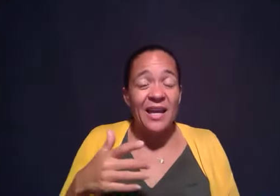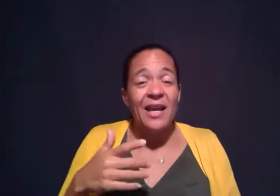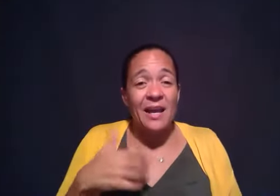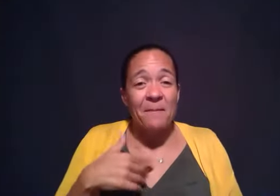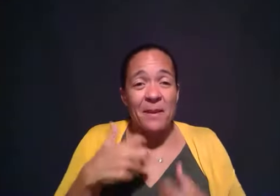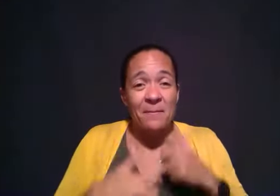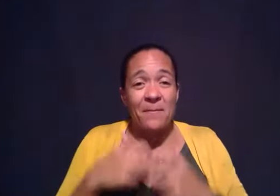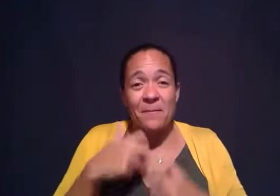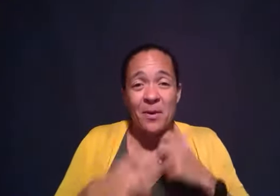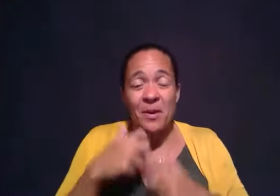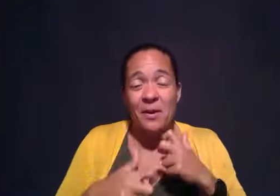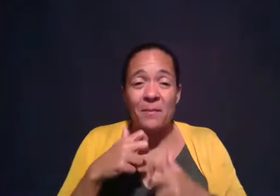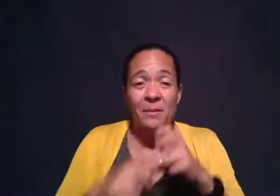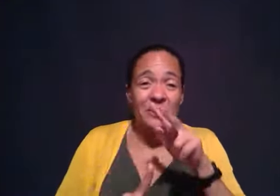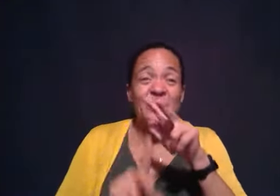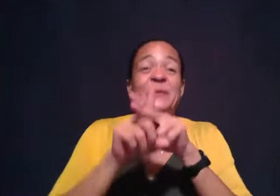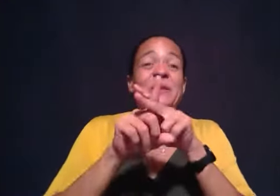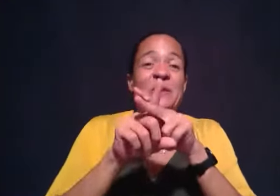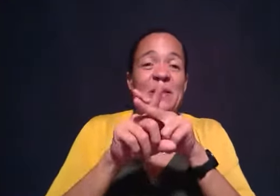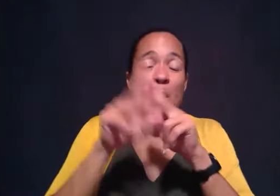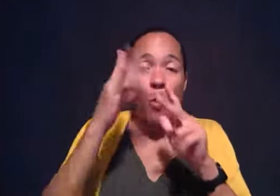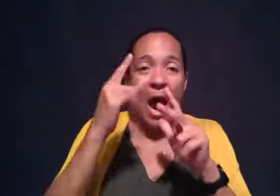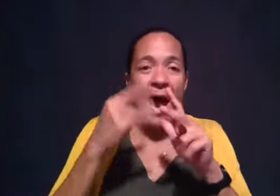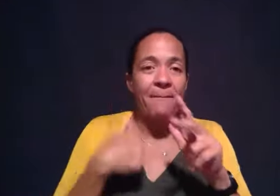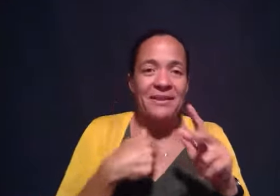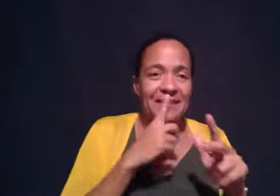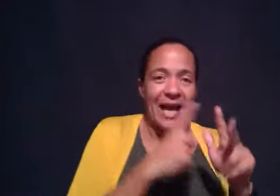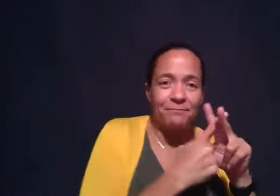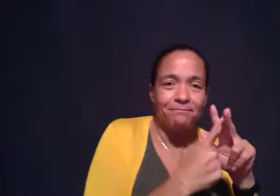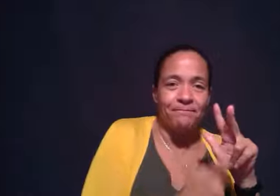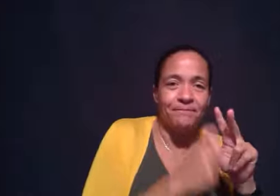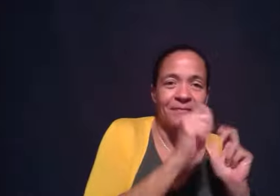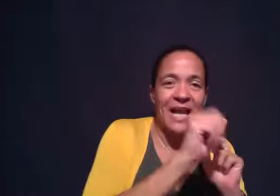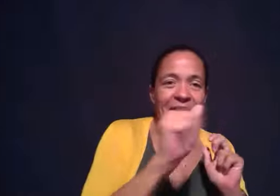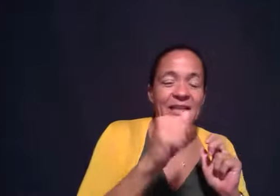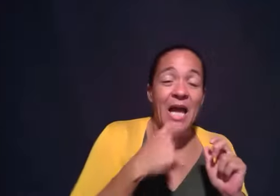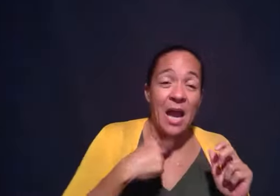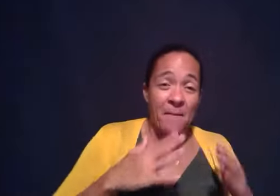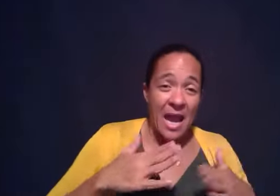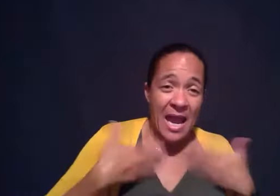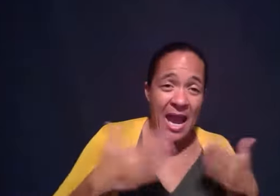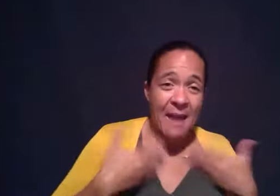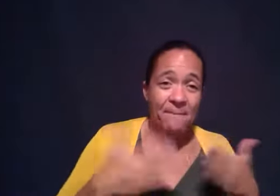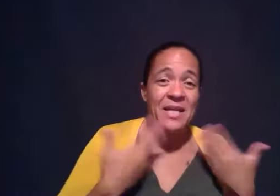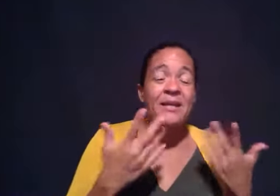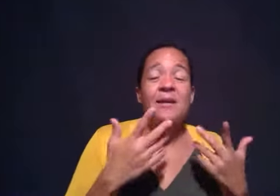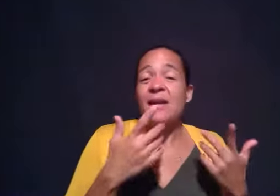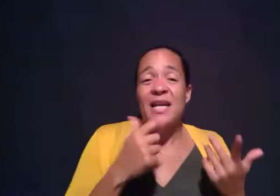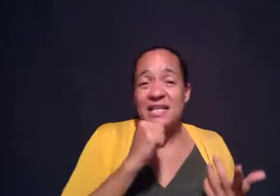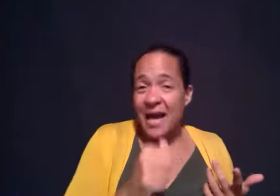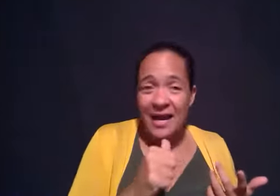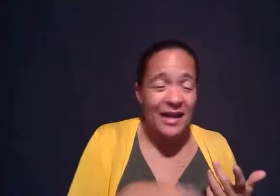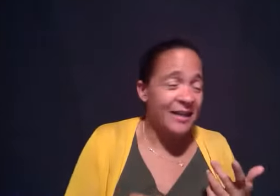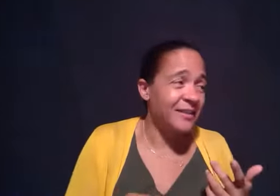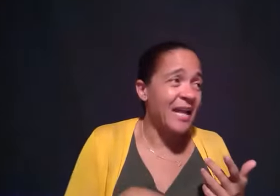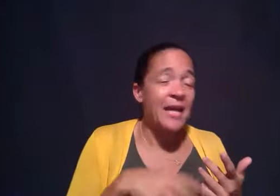not very happy. And living a lie in Alcoholics Anonymous is a real uncomfortable thing. But